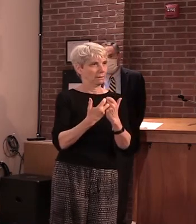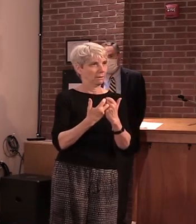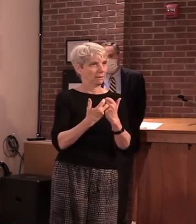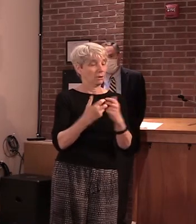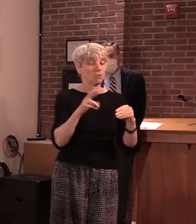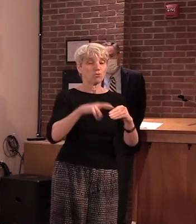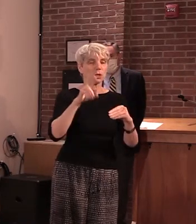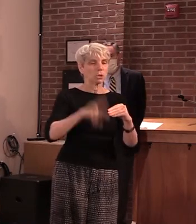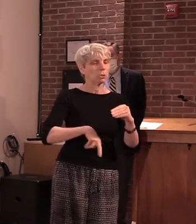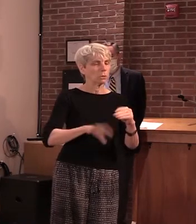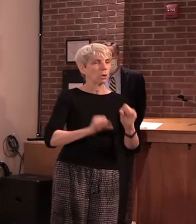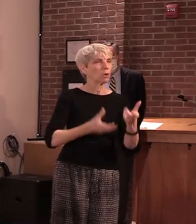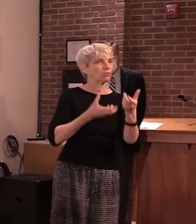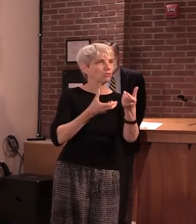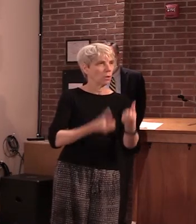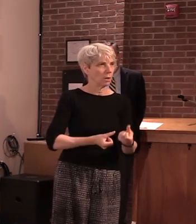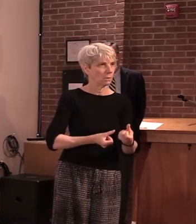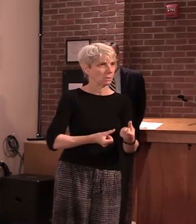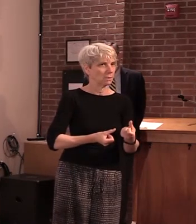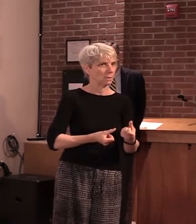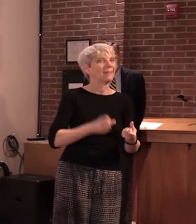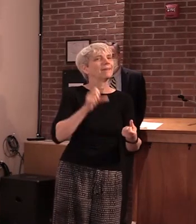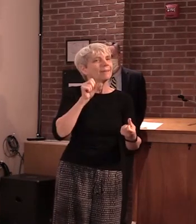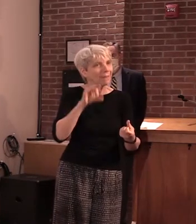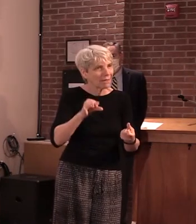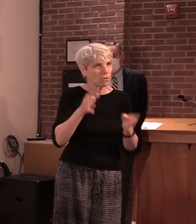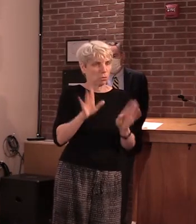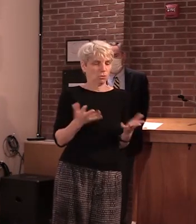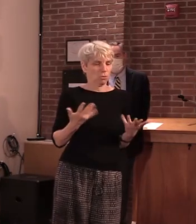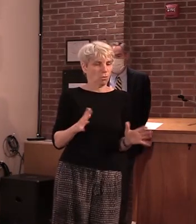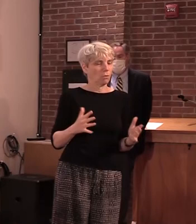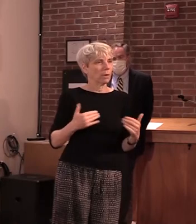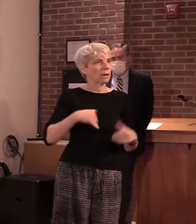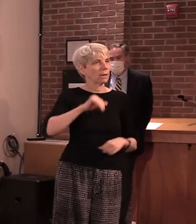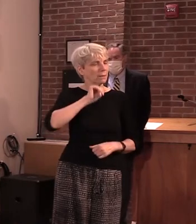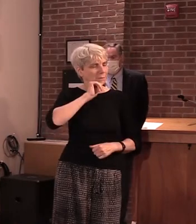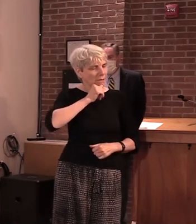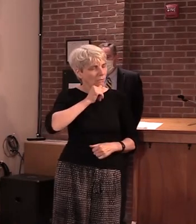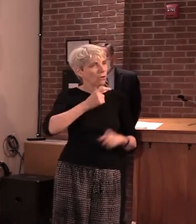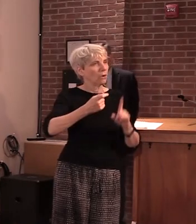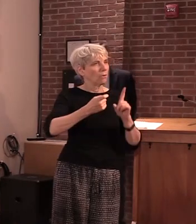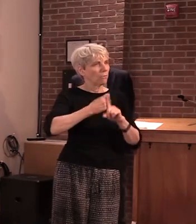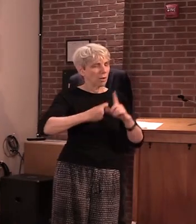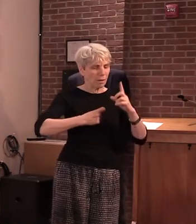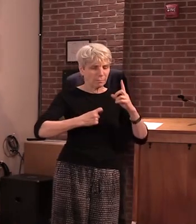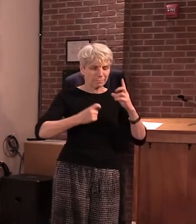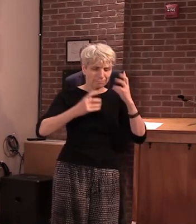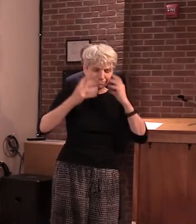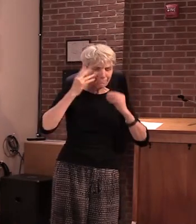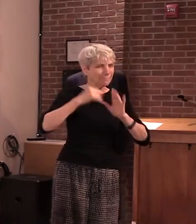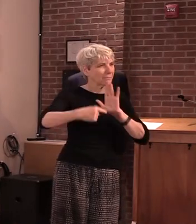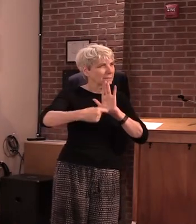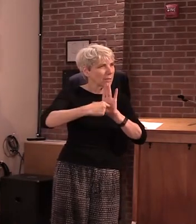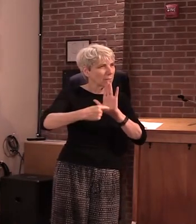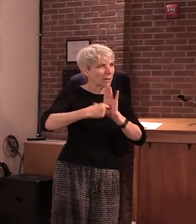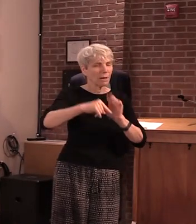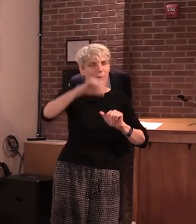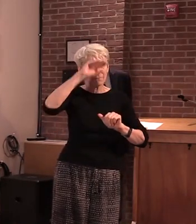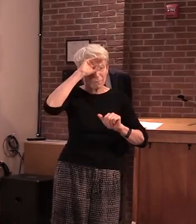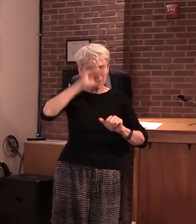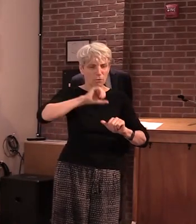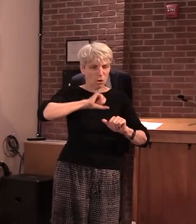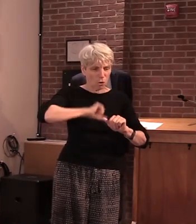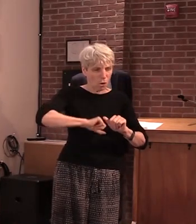is symptomatic from COVID-19. And they might actually provide a very early ability